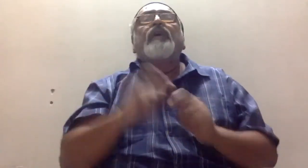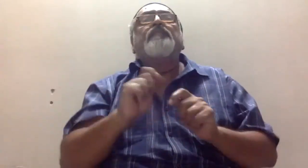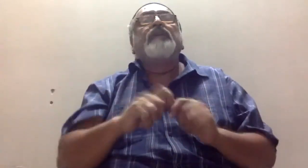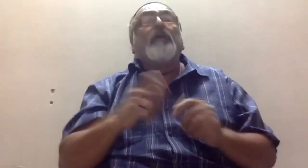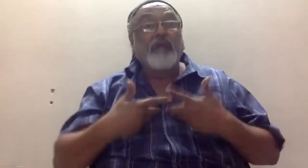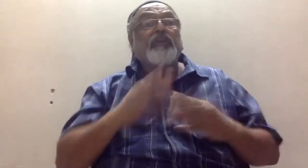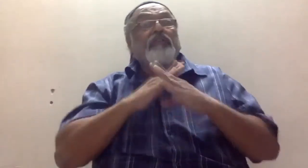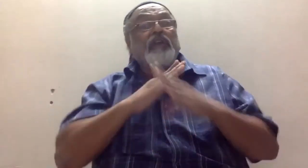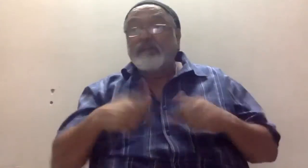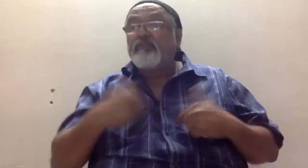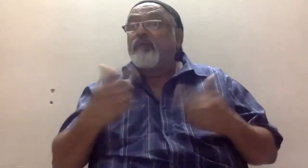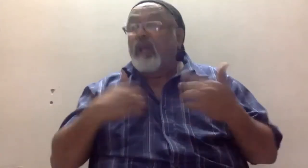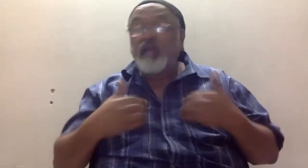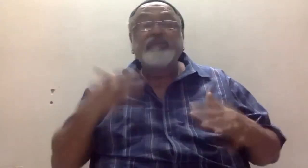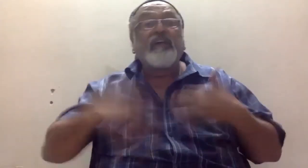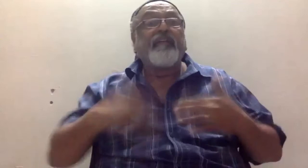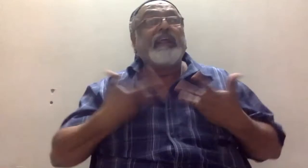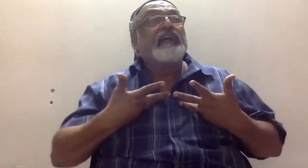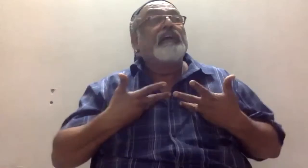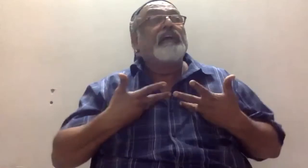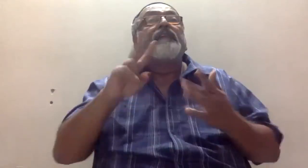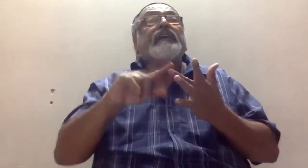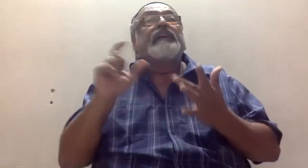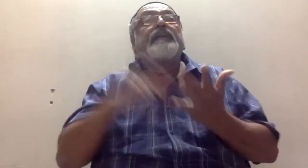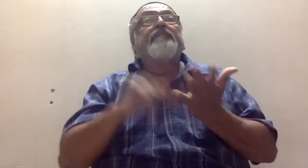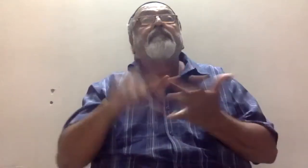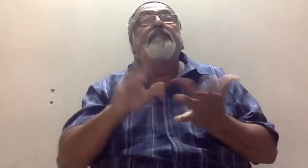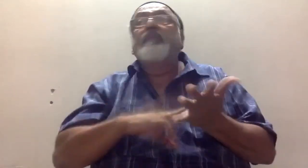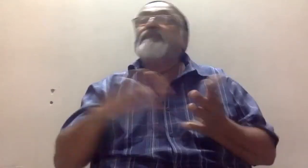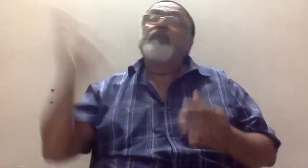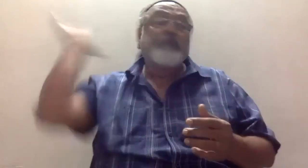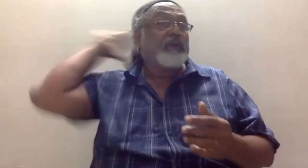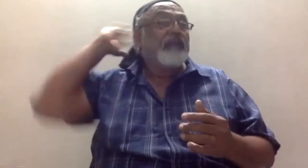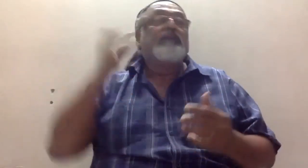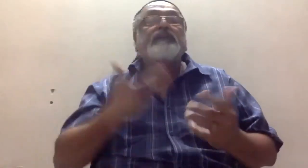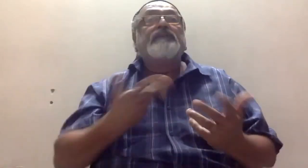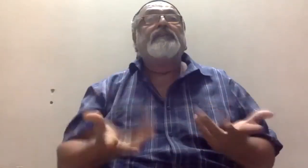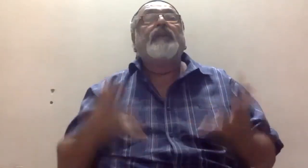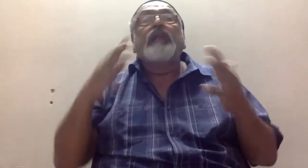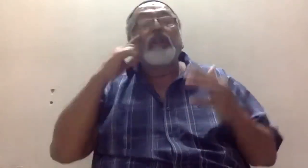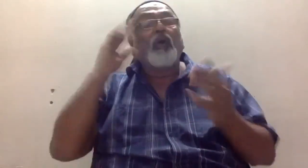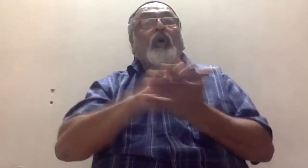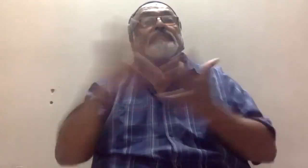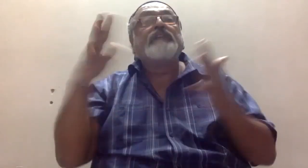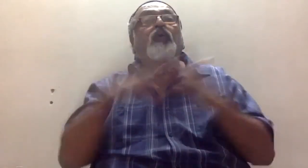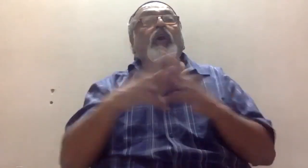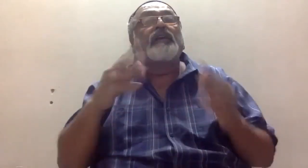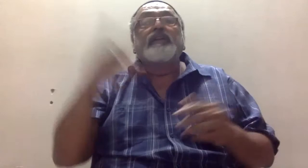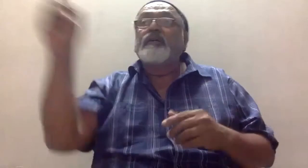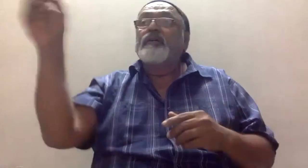that yes, I am a victim. So and when all the wardens and all the administrative officials came, and